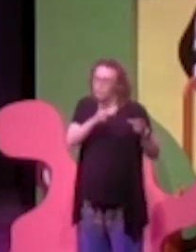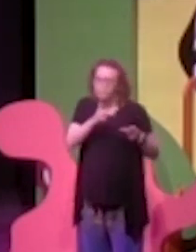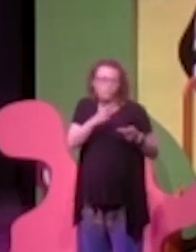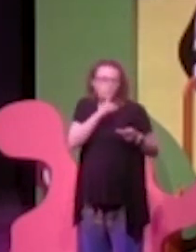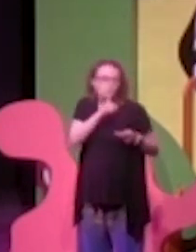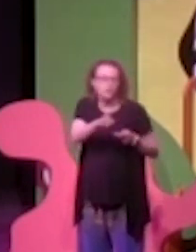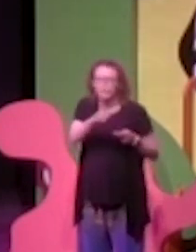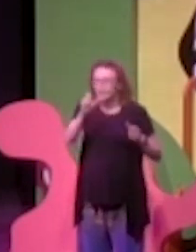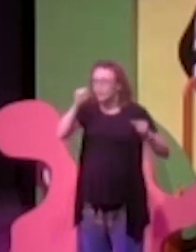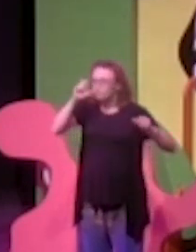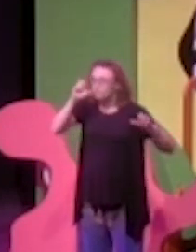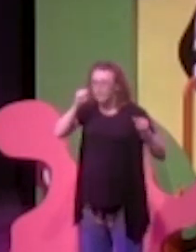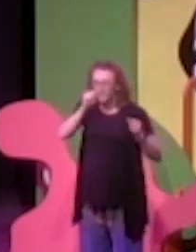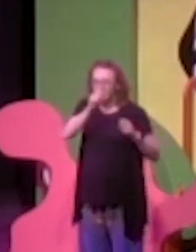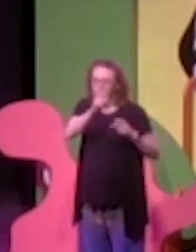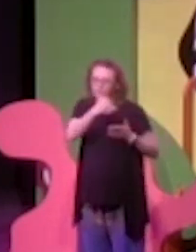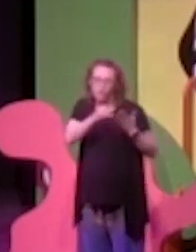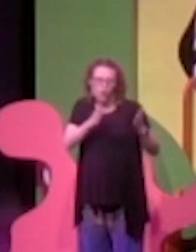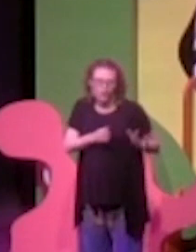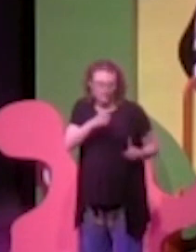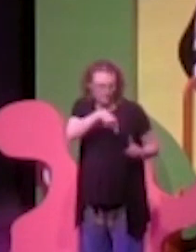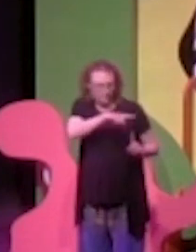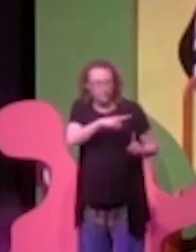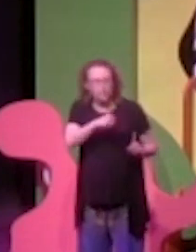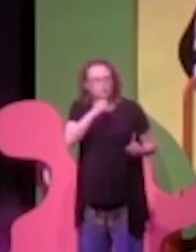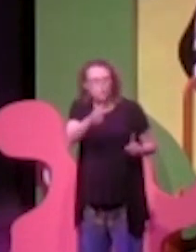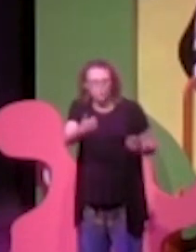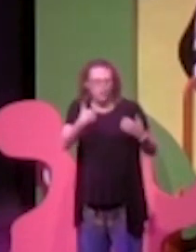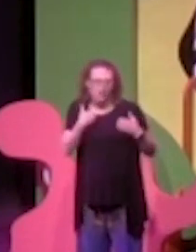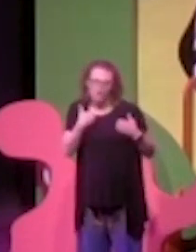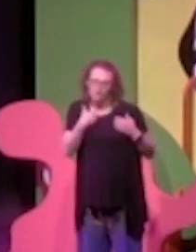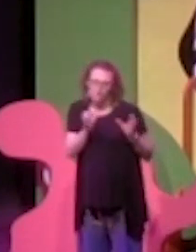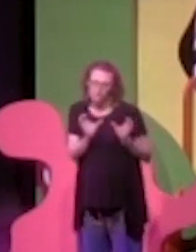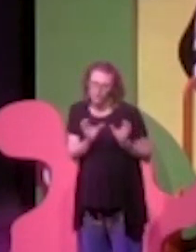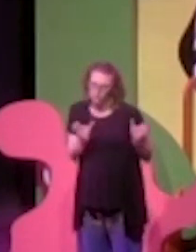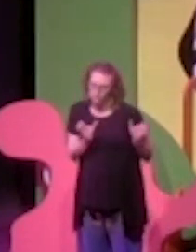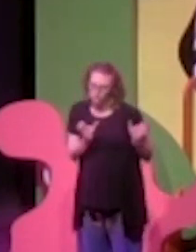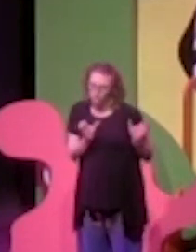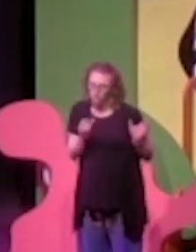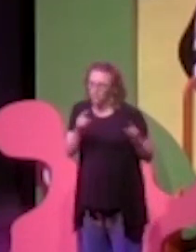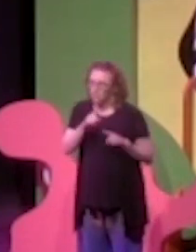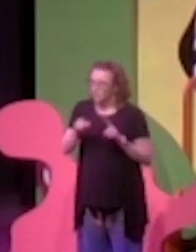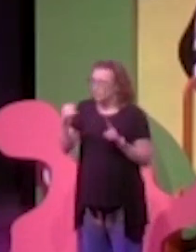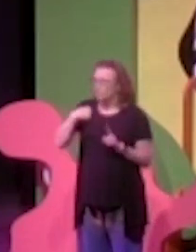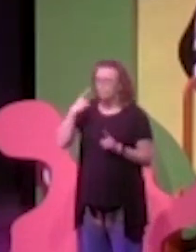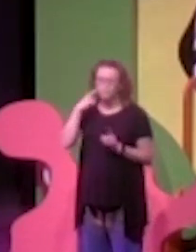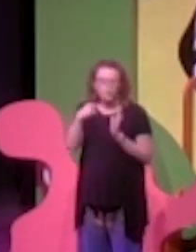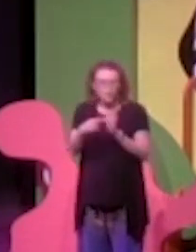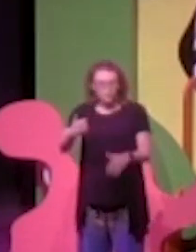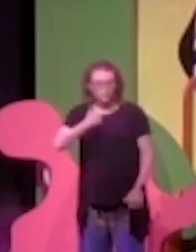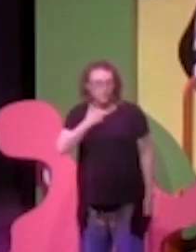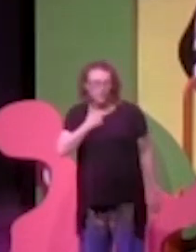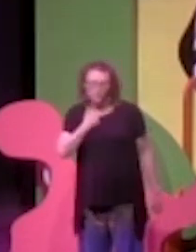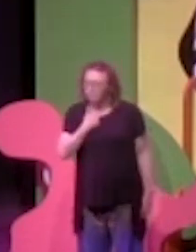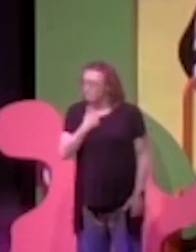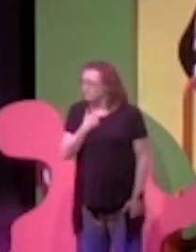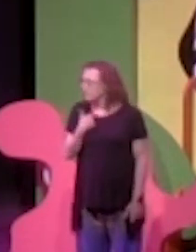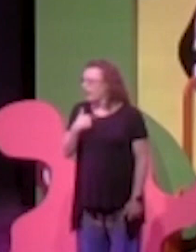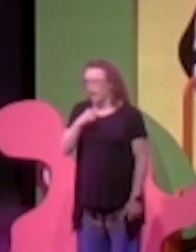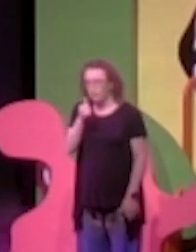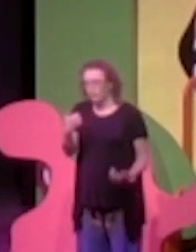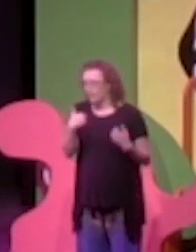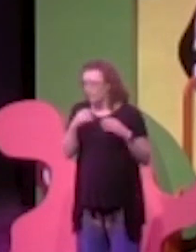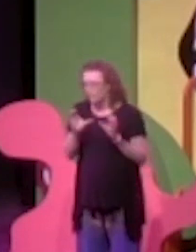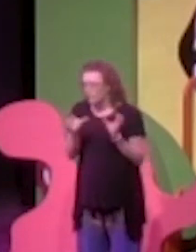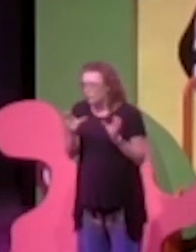those credentials, but I'm always asked to do things. I'm always asked to teach. I'm always, you know, asked to, you know, be